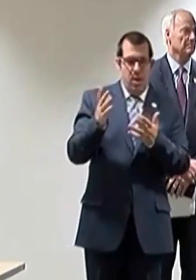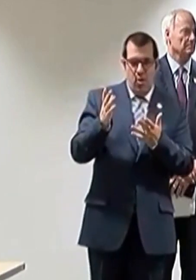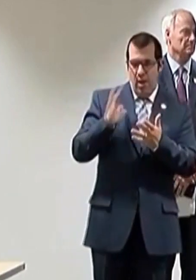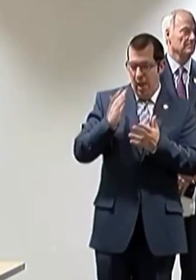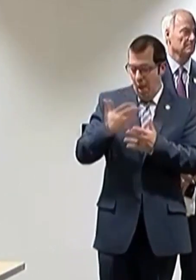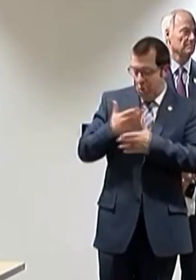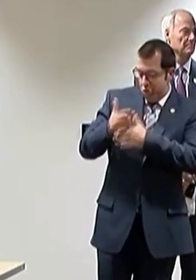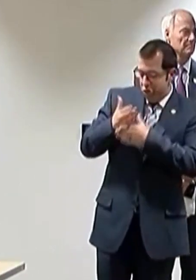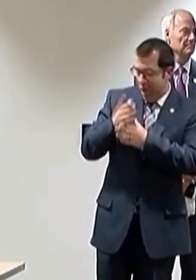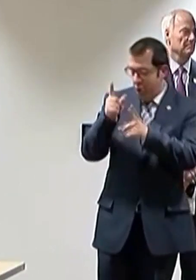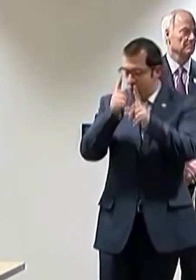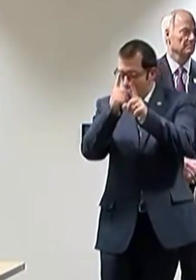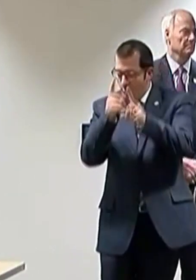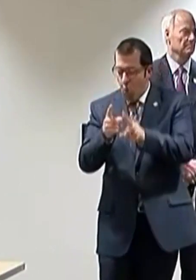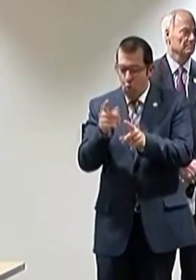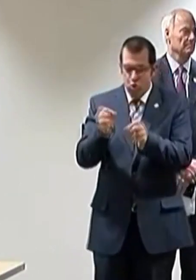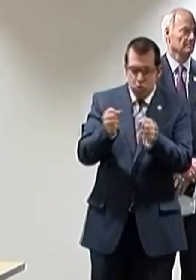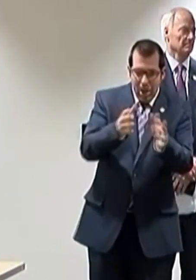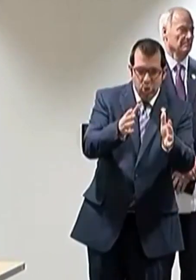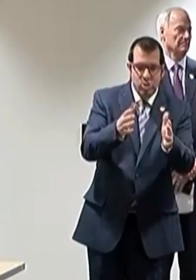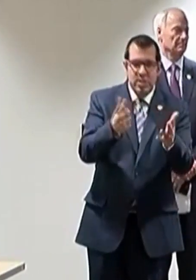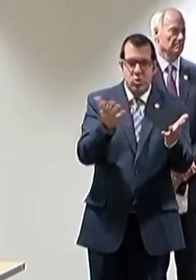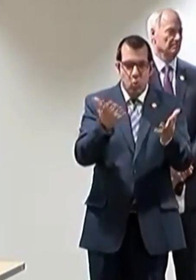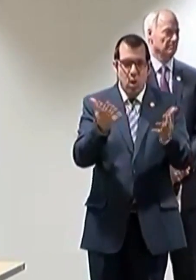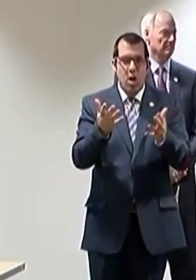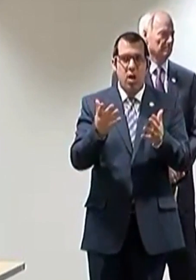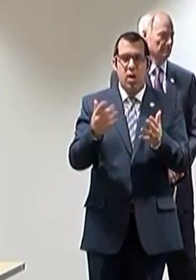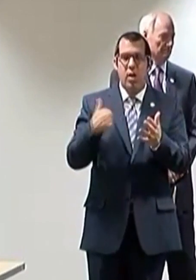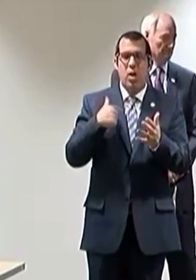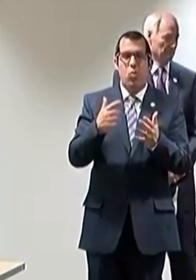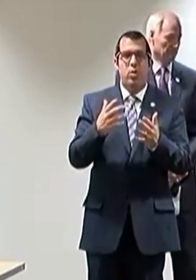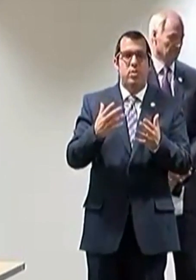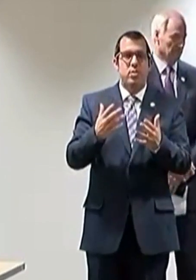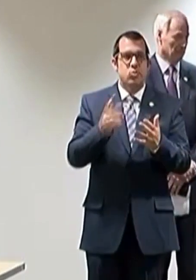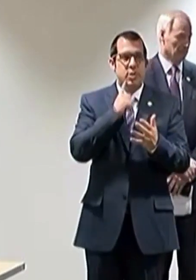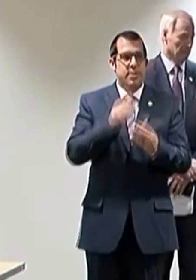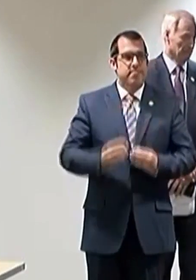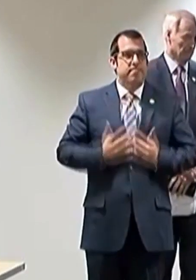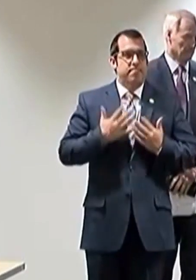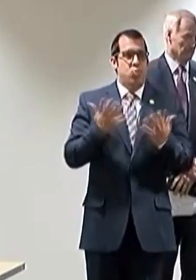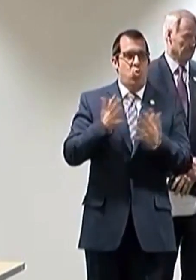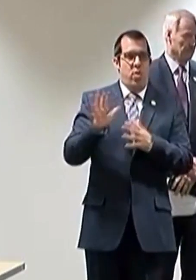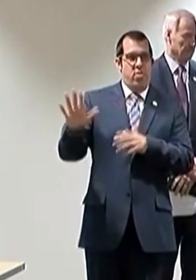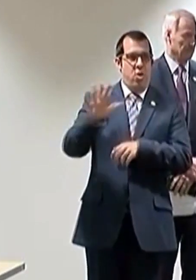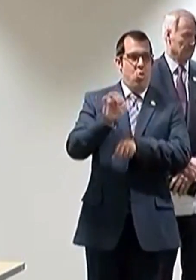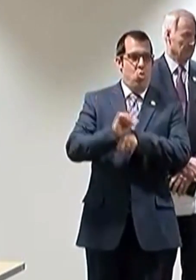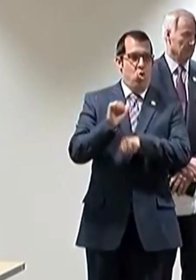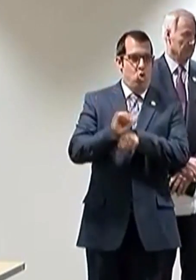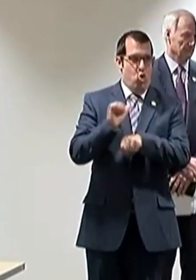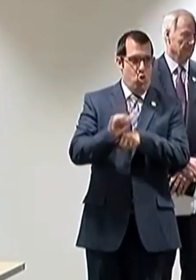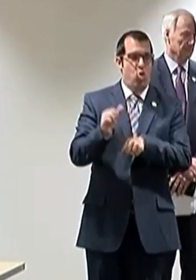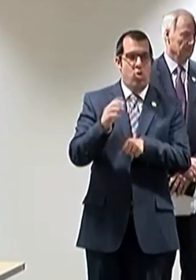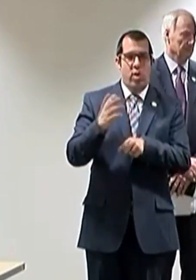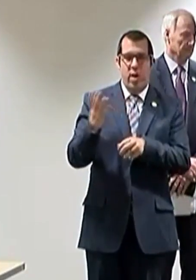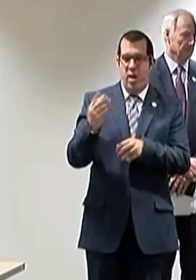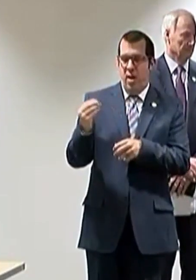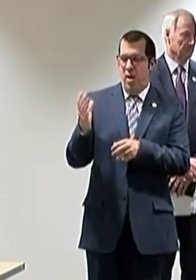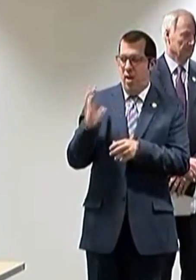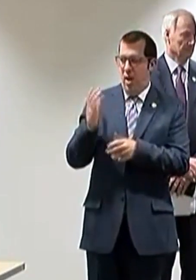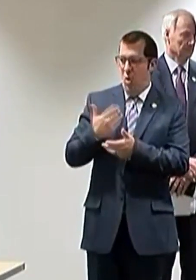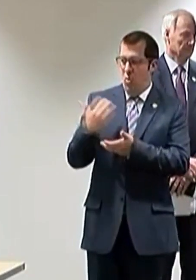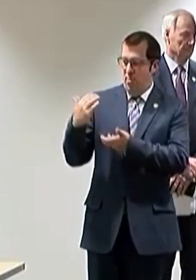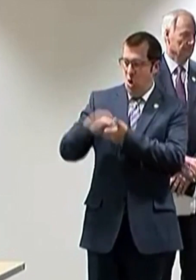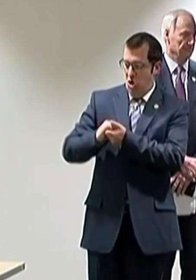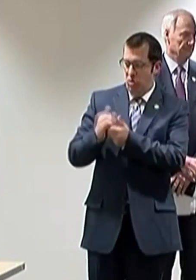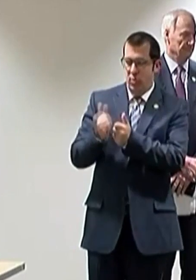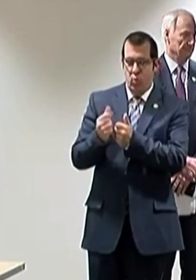and goals, and was very encouraged by the work that they're doing and the partnership that we have